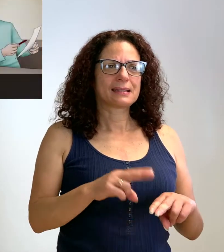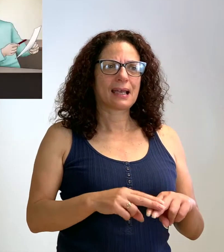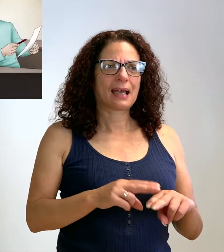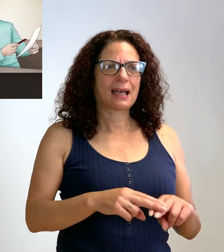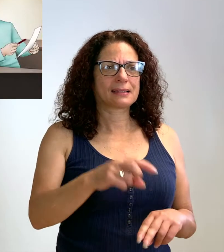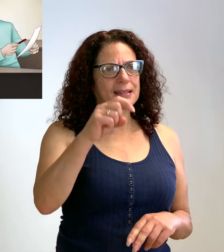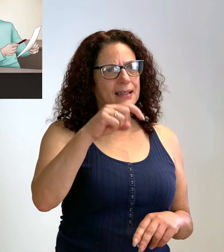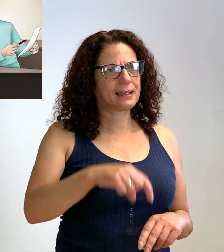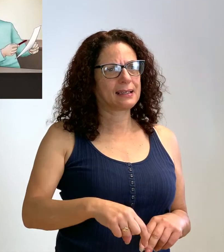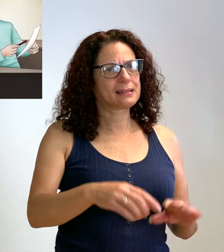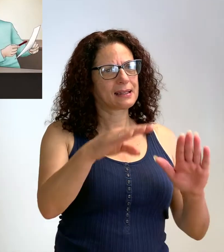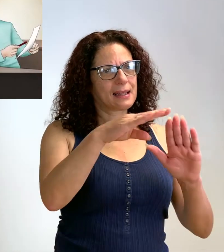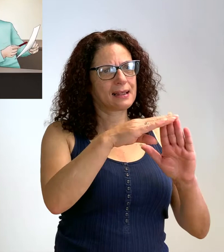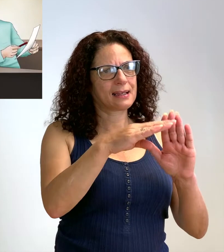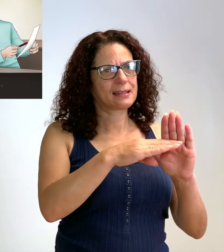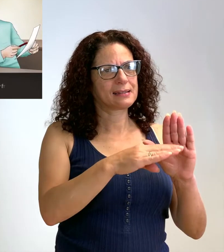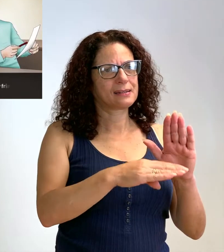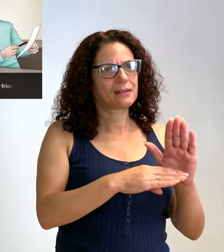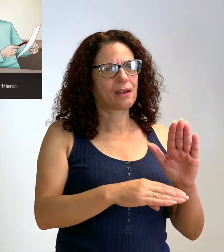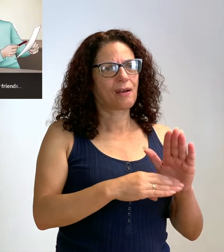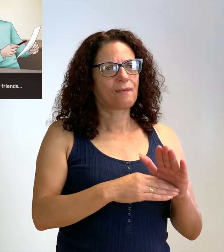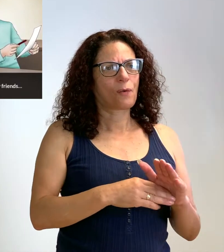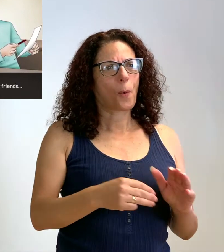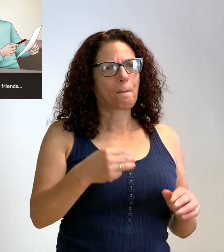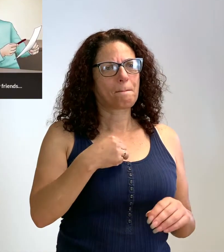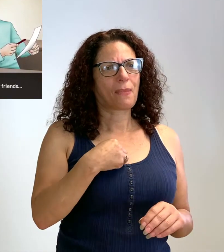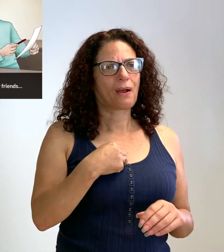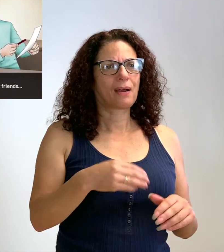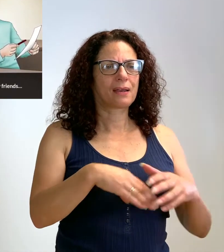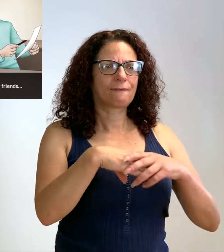"Dad, here is the list of my friends.